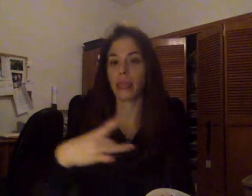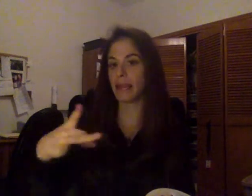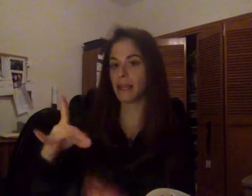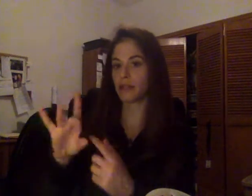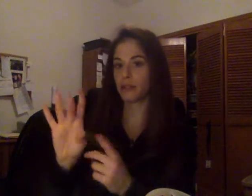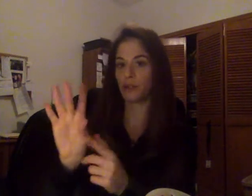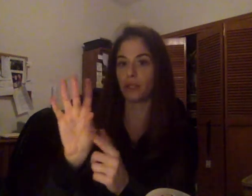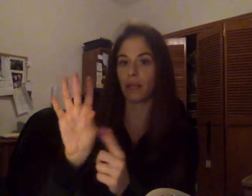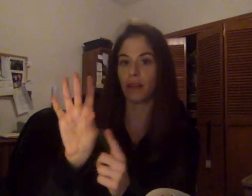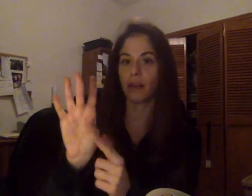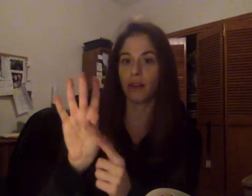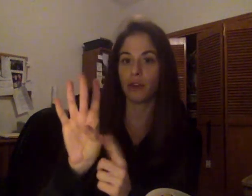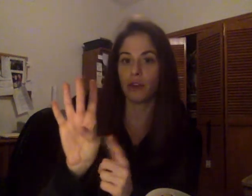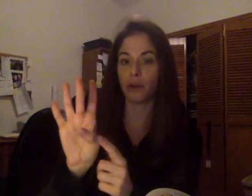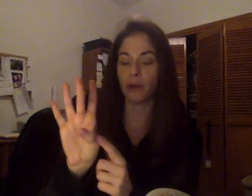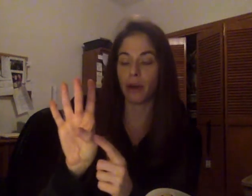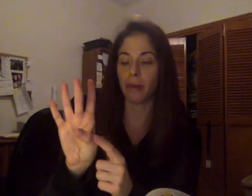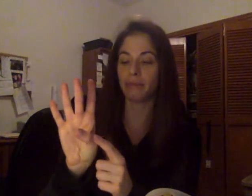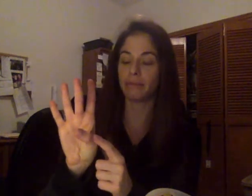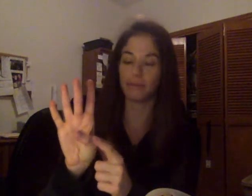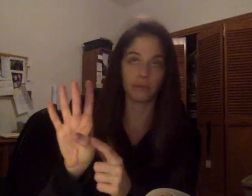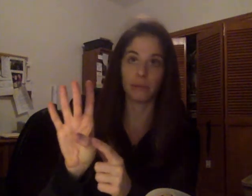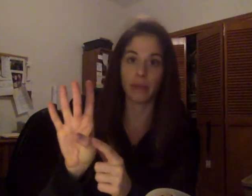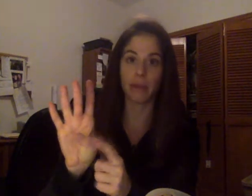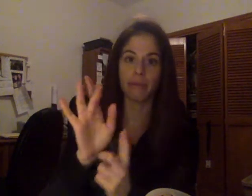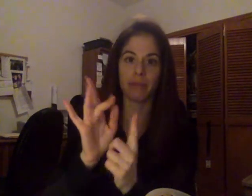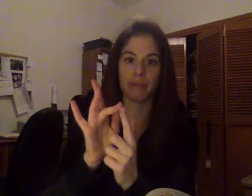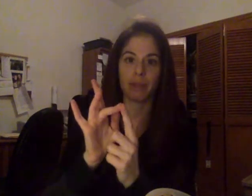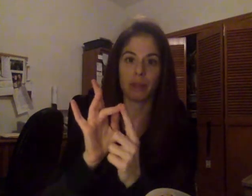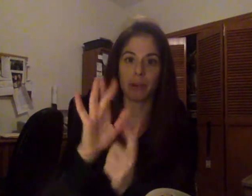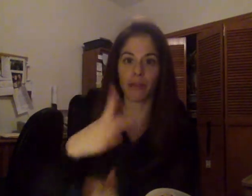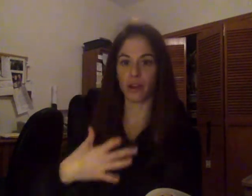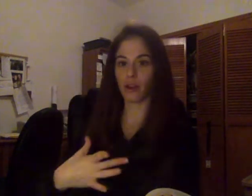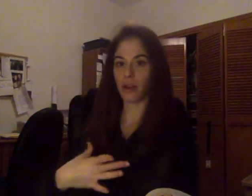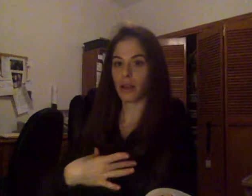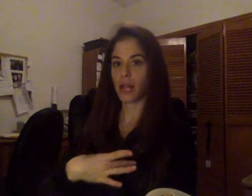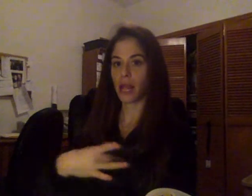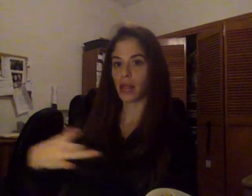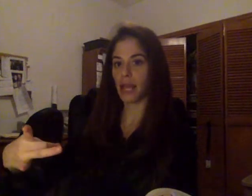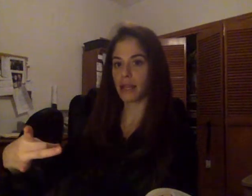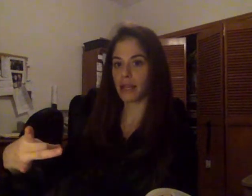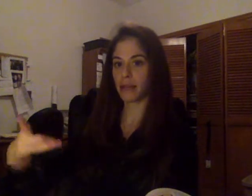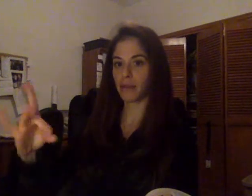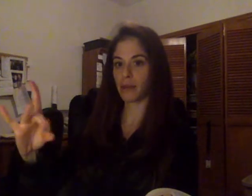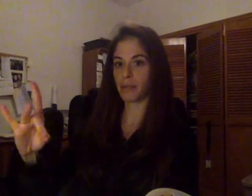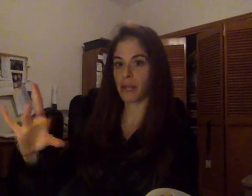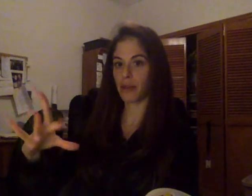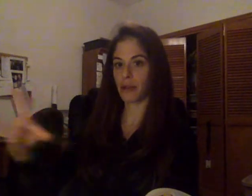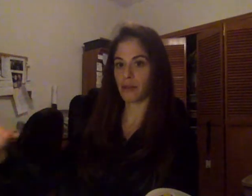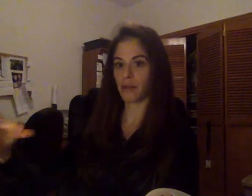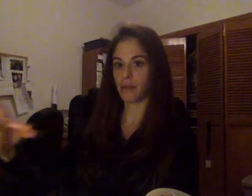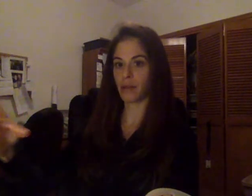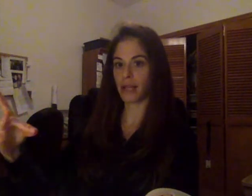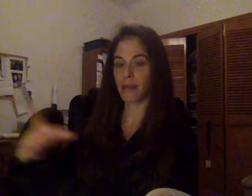Like, so you take your thumb and your middle finger, like, put them together. So it has that